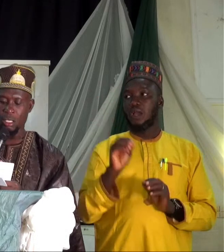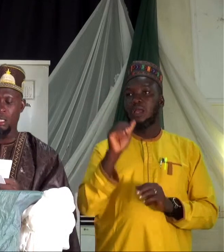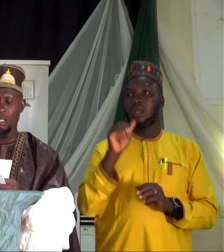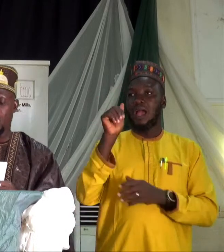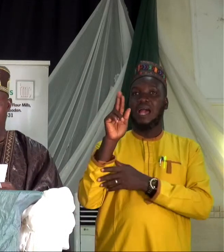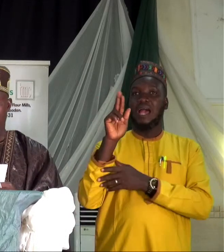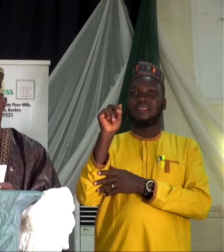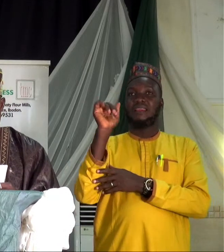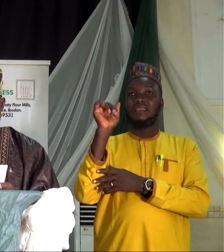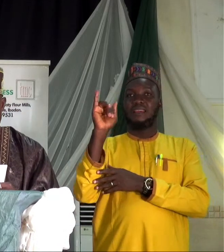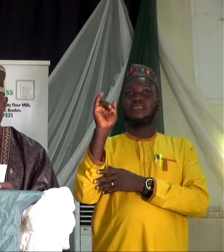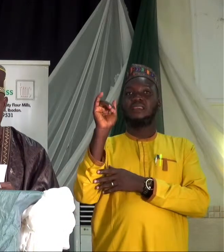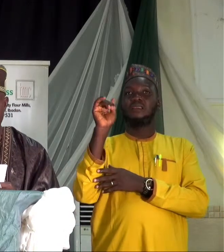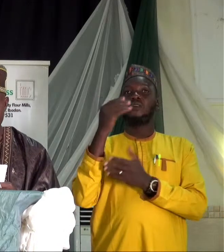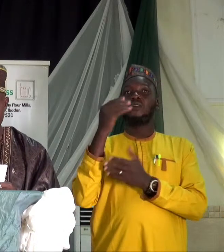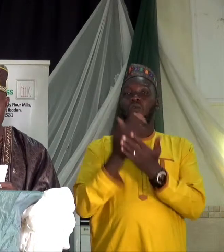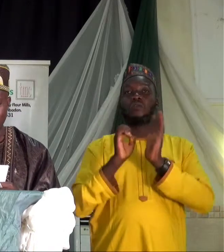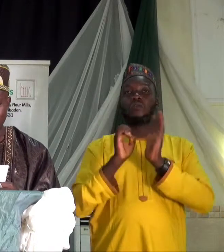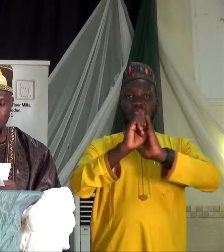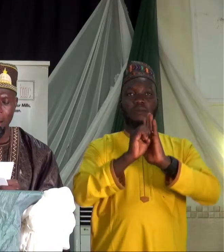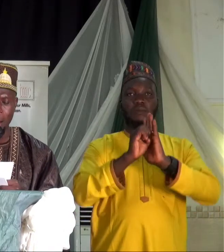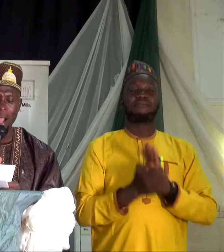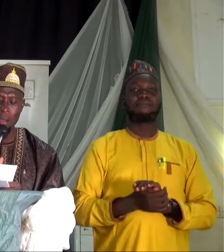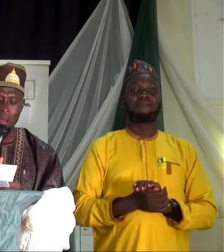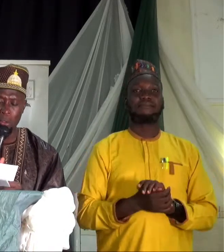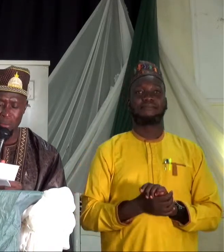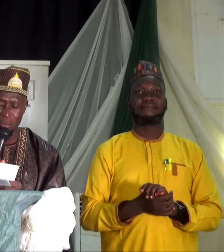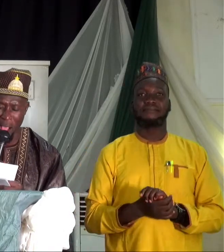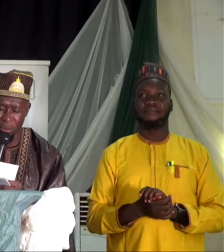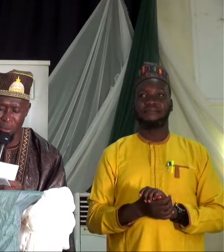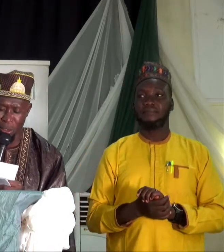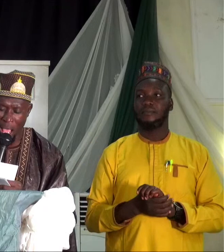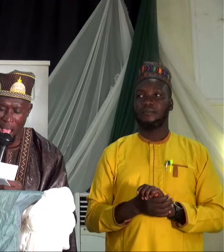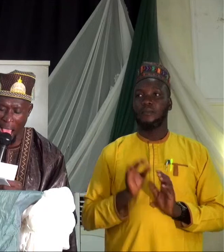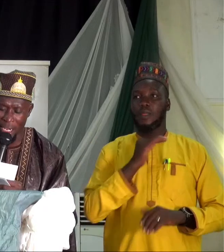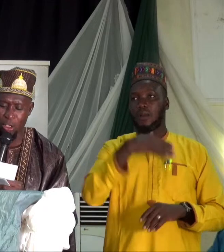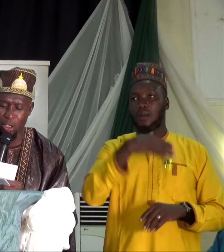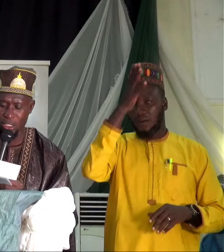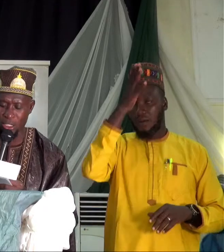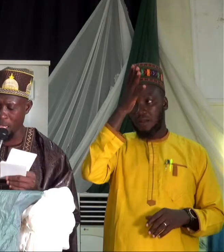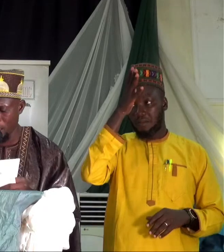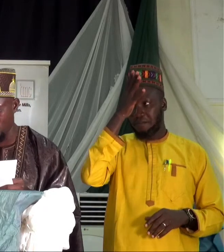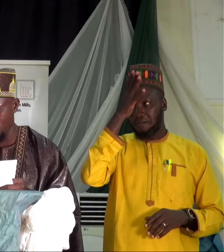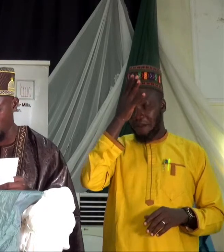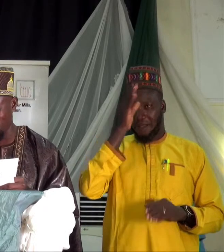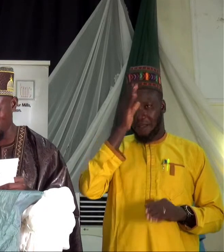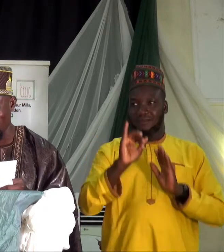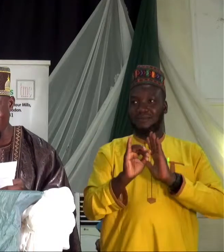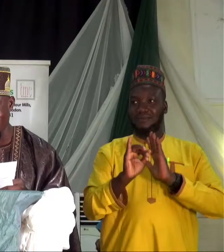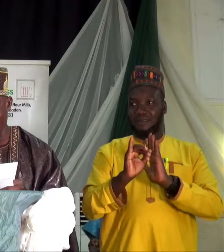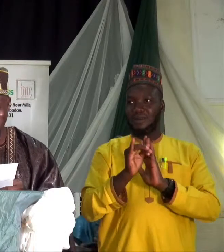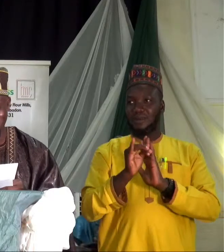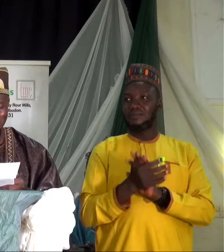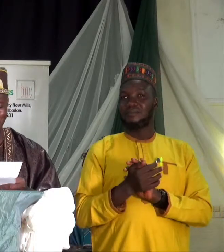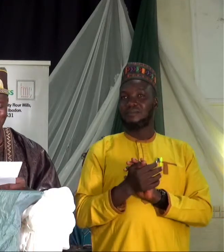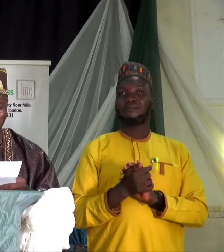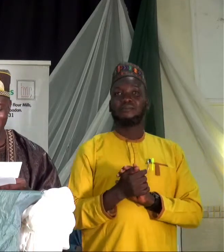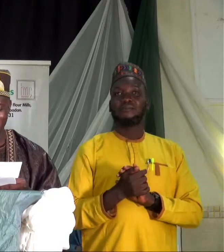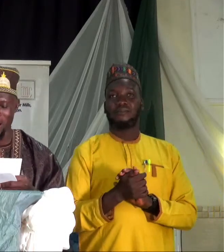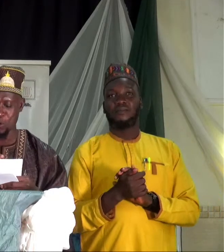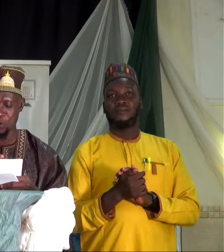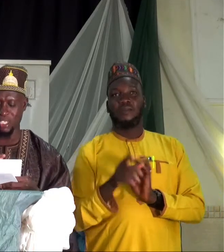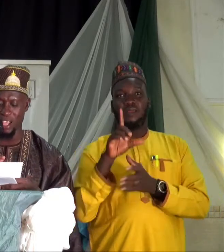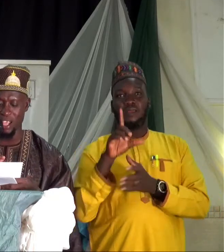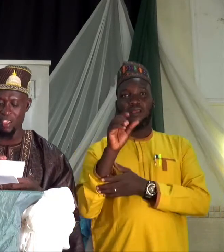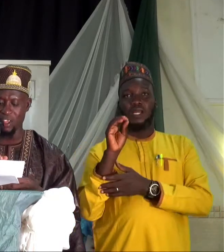da Ariko She Bulaila Allahumma amin baba wa Imam Musbau Ariko She Allah da gje kari wo pe la la